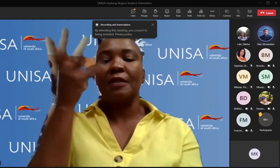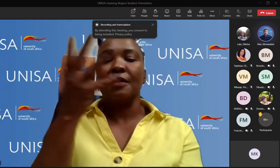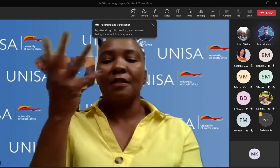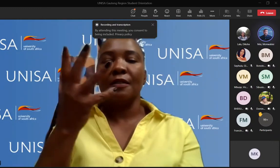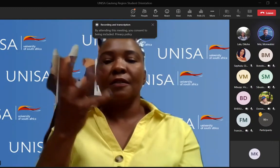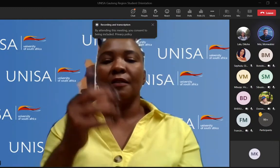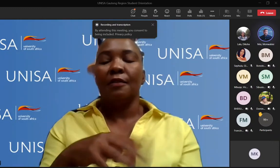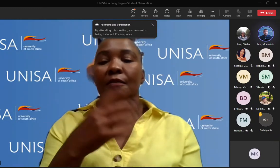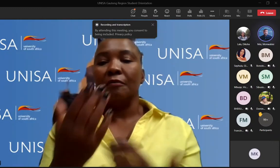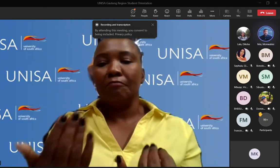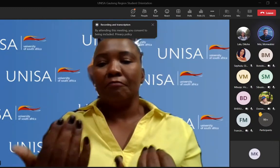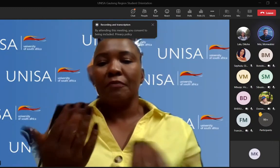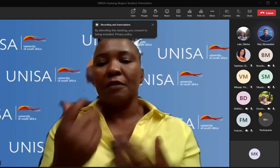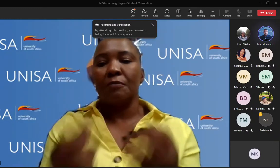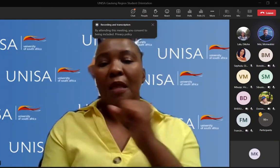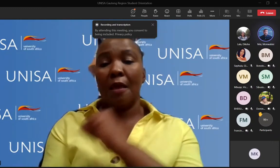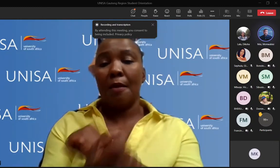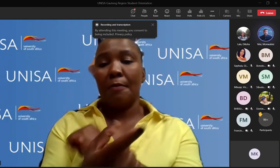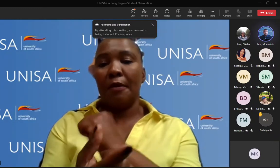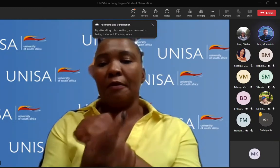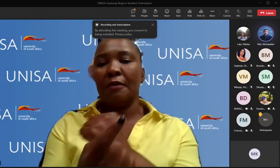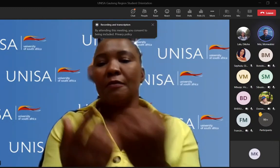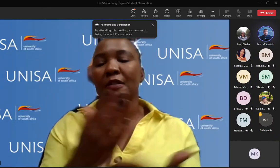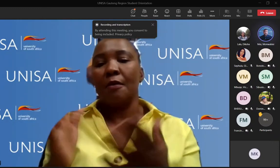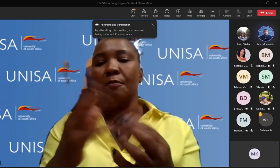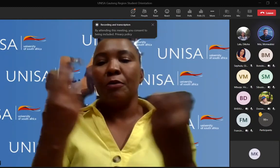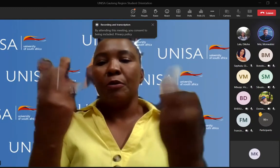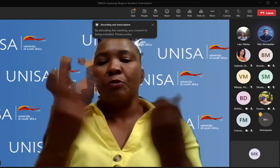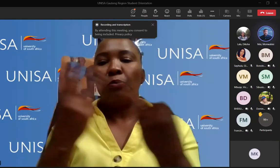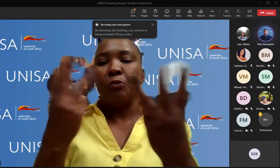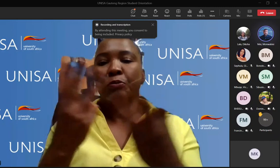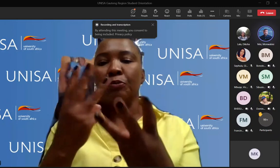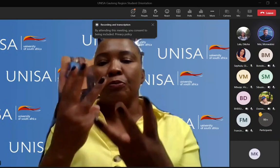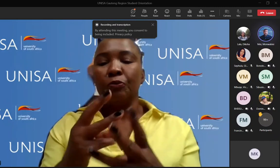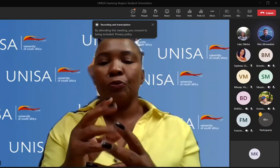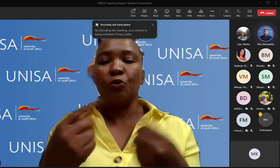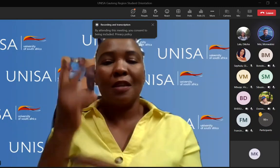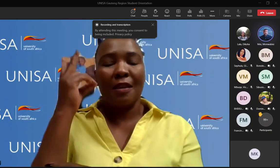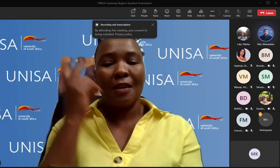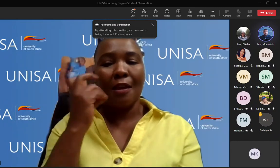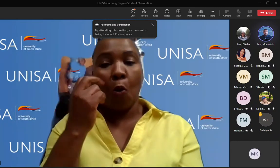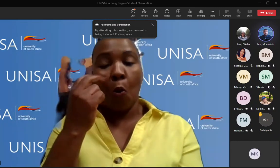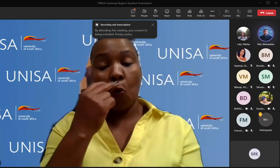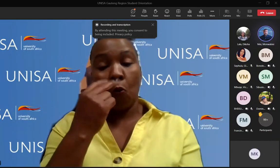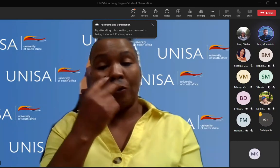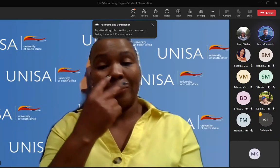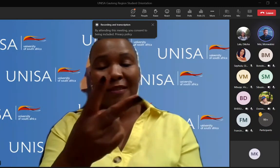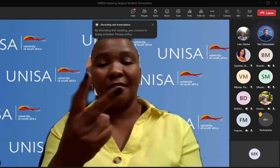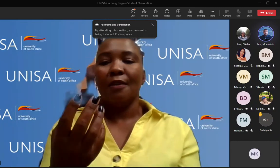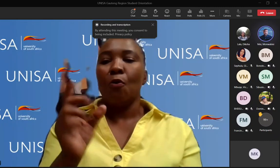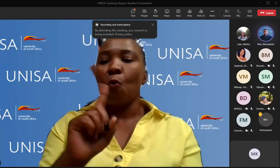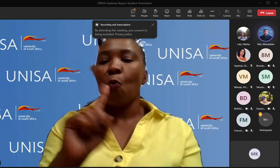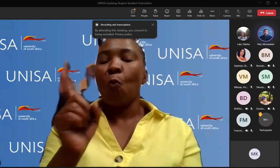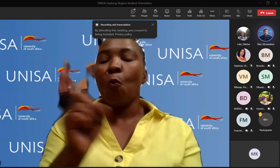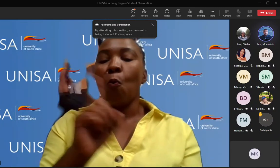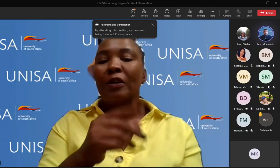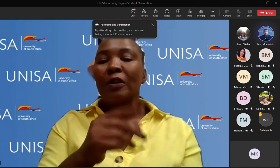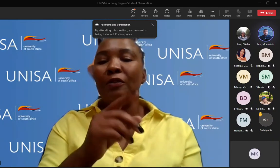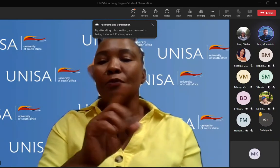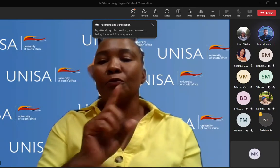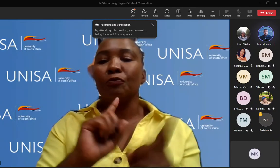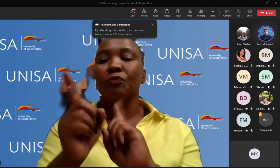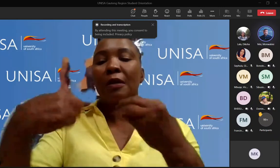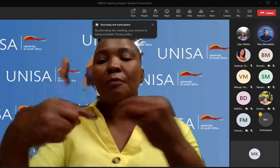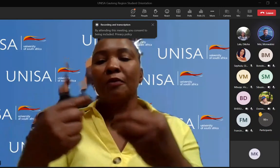so it might happen that maybe a couple of people didn't actually hear or see what she was talking about